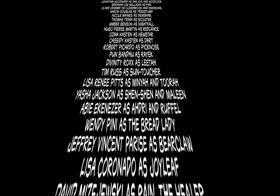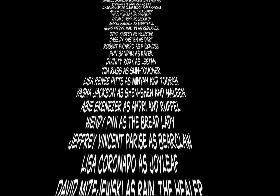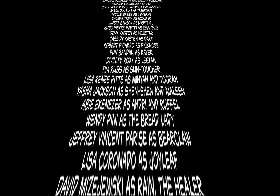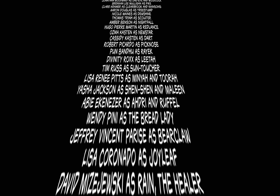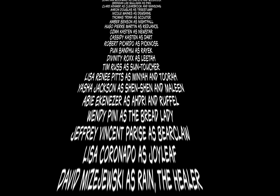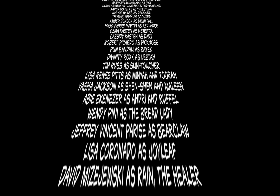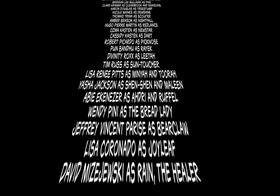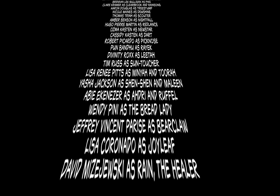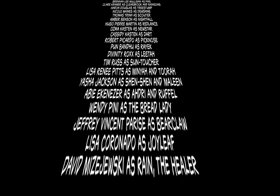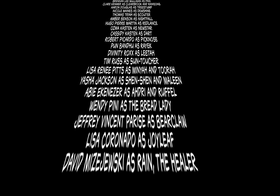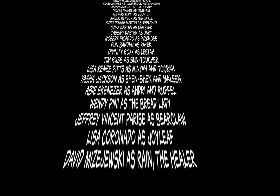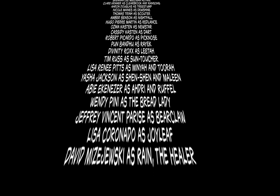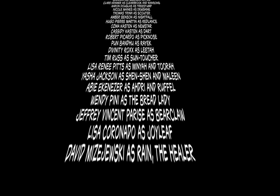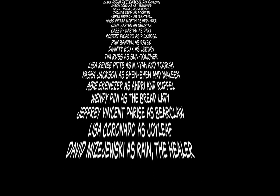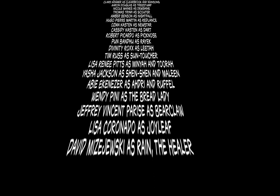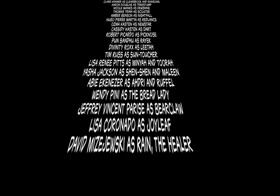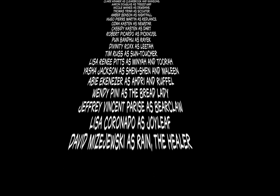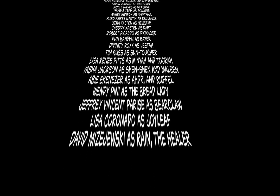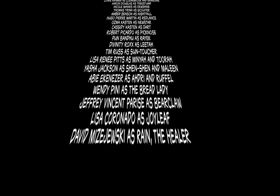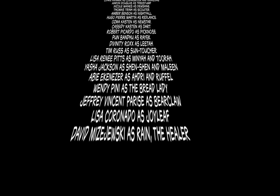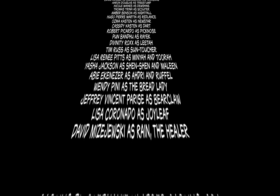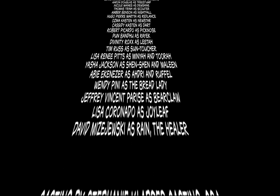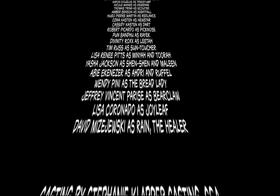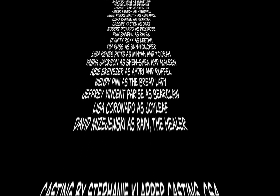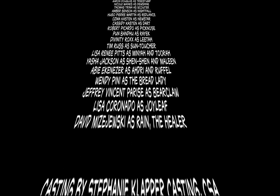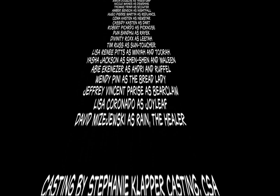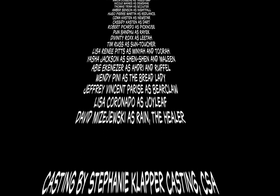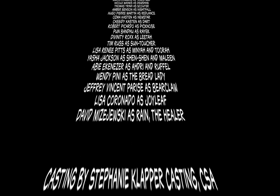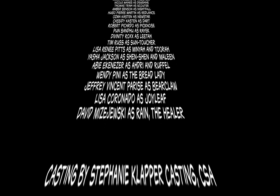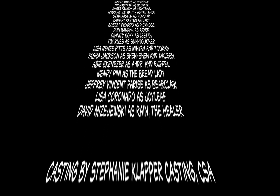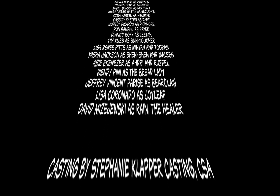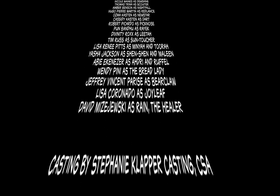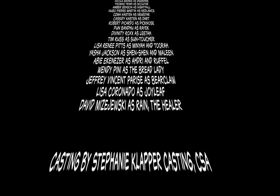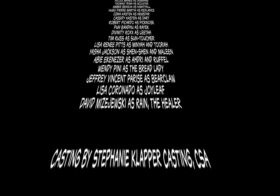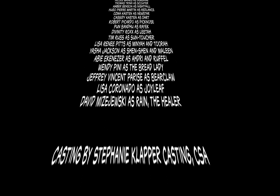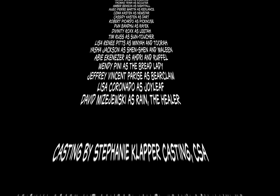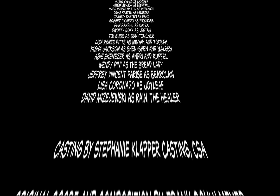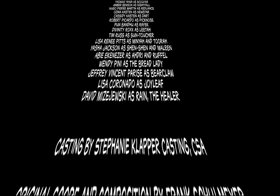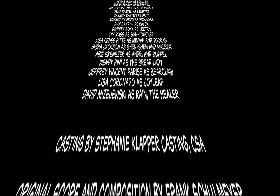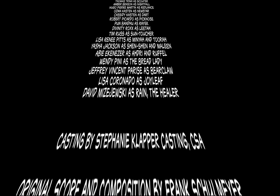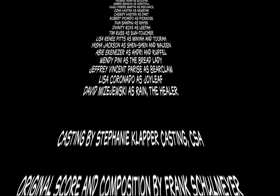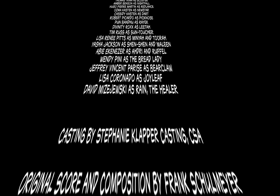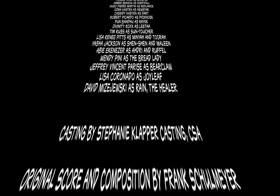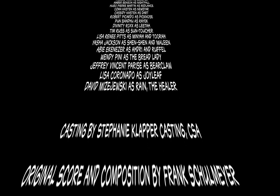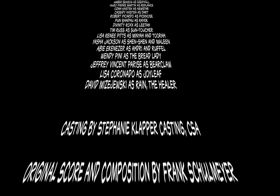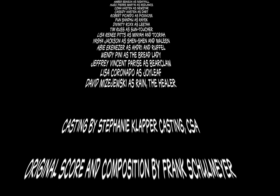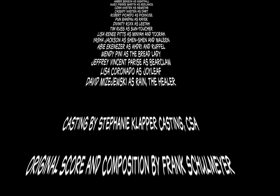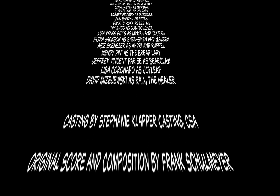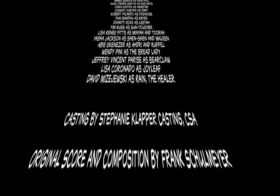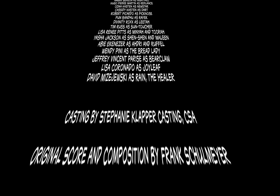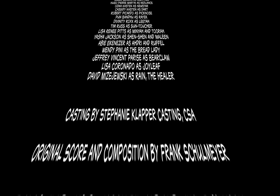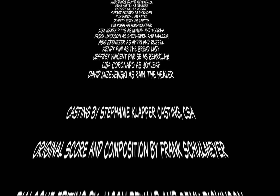Brendan Lee Mulligan as Pike, Cassidy Caston as Dart, Damon Lums and Kola Malik as Villagers, and Pun